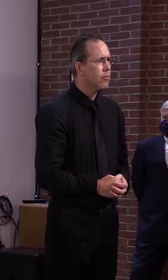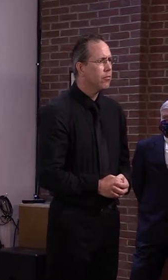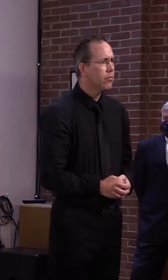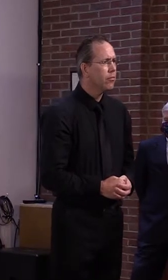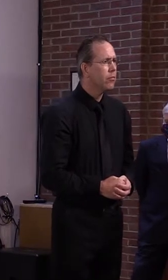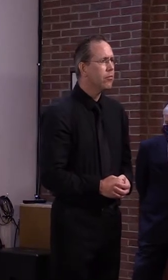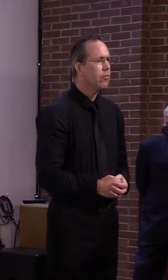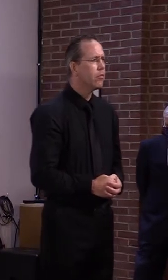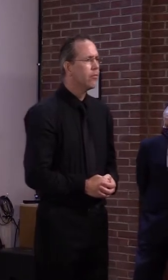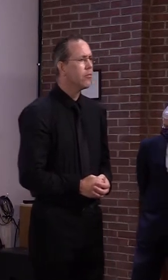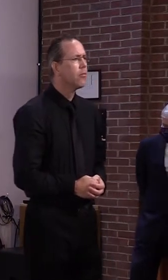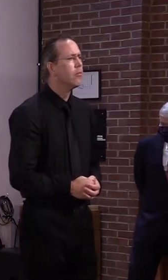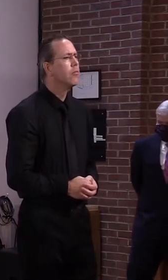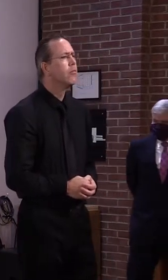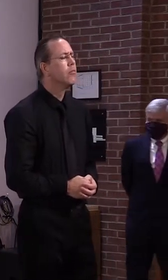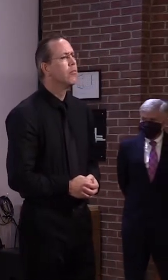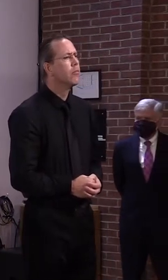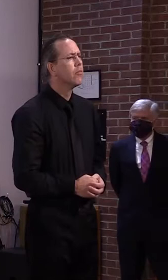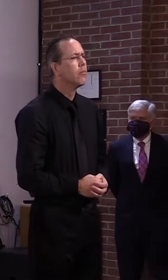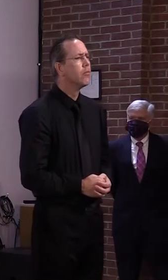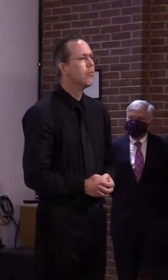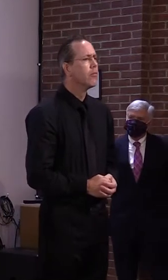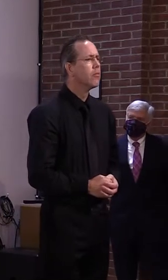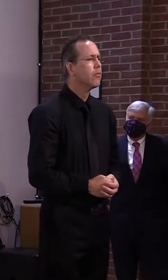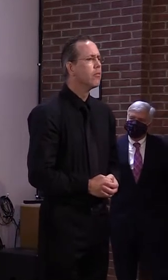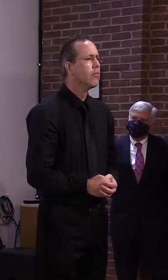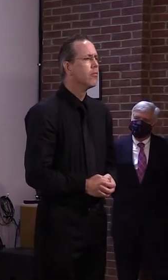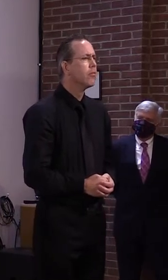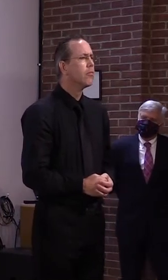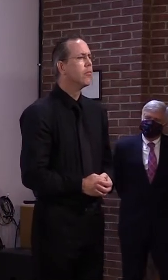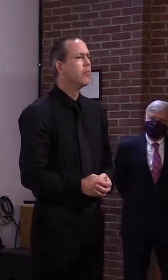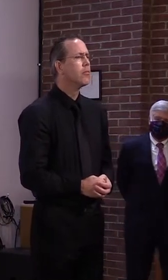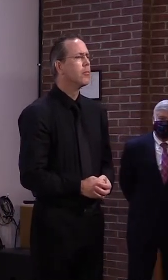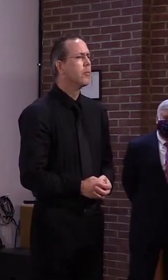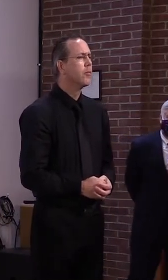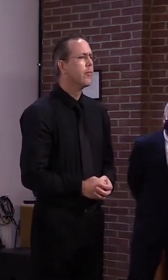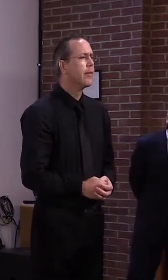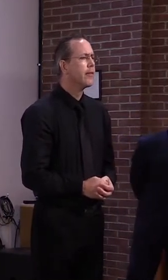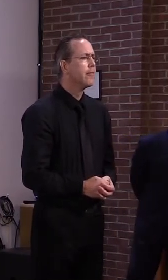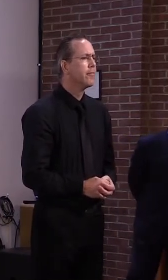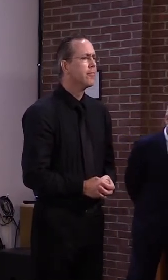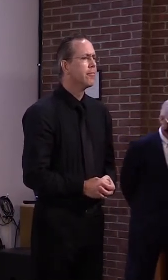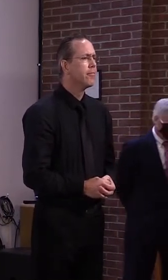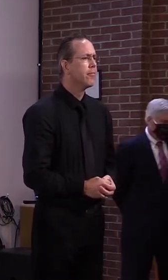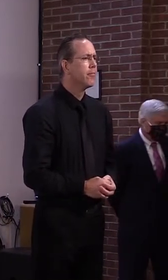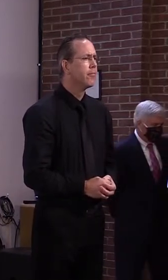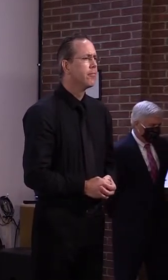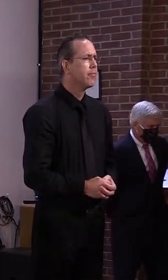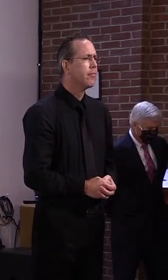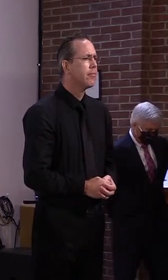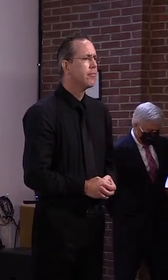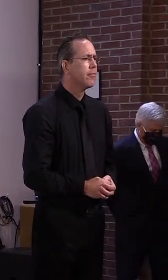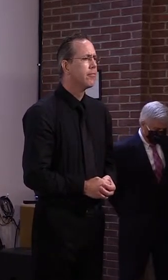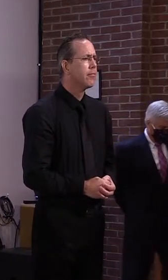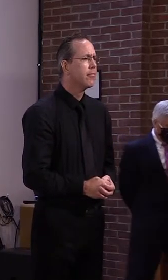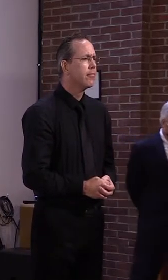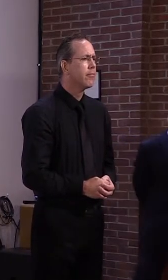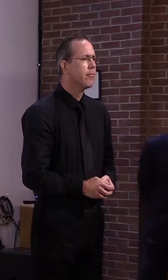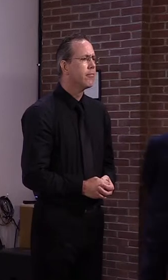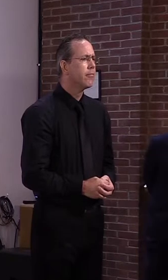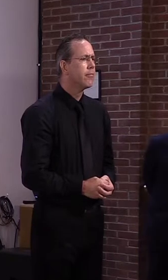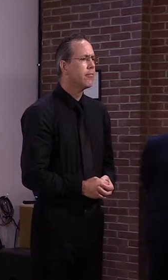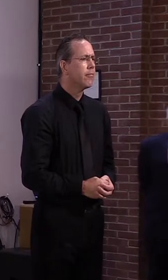himself. I actually heard similar comments from my own children. I have an 8-year-old in summer camp, and he kind of reiterated such as